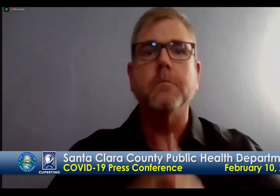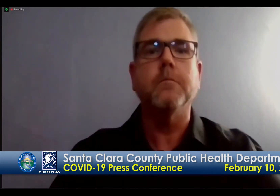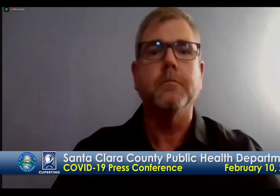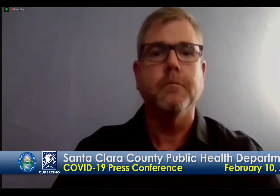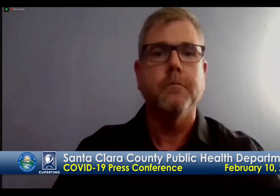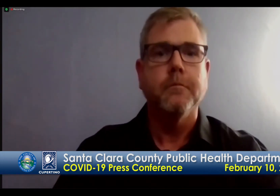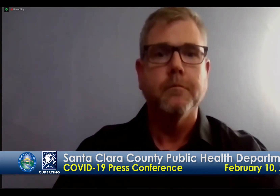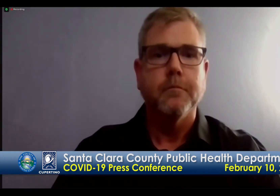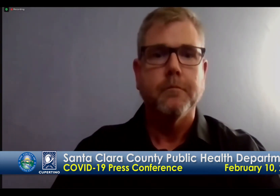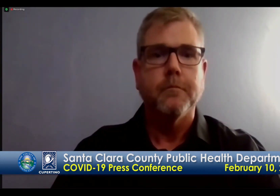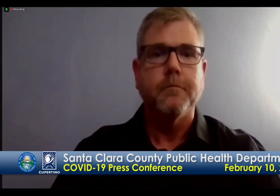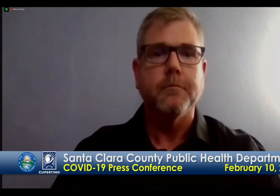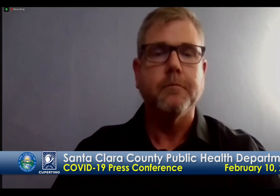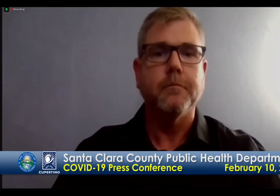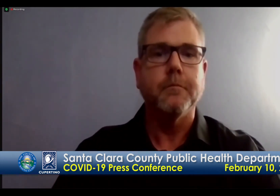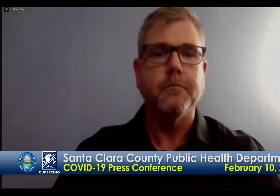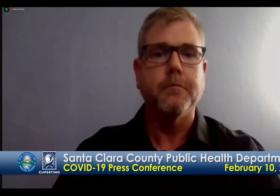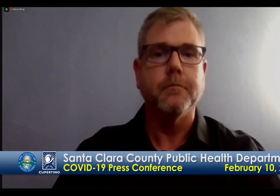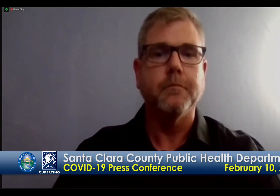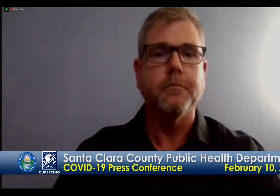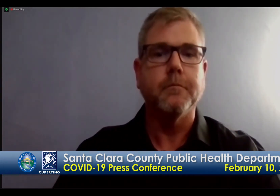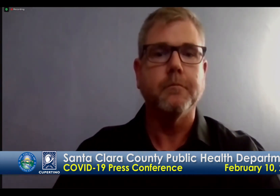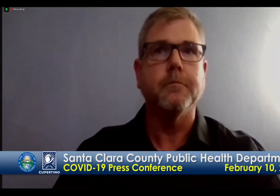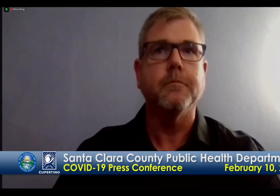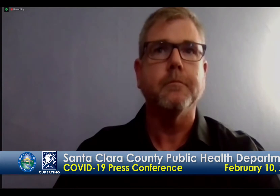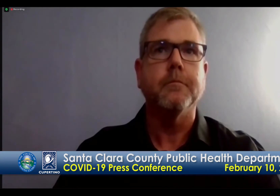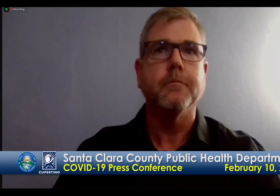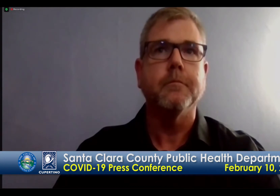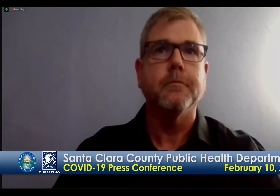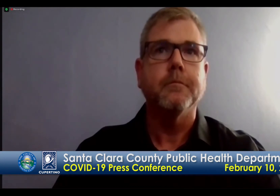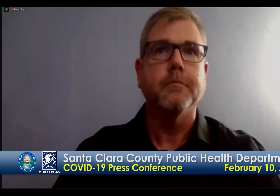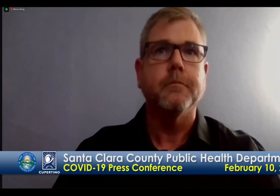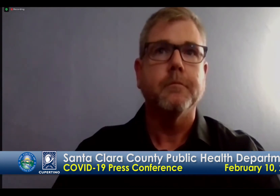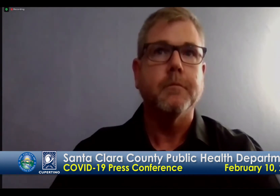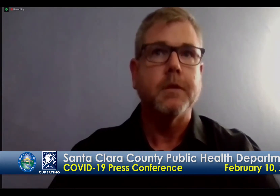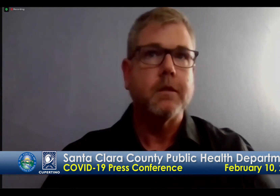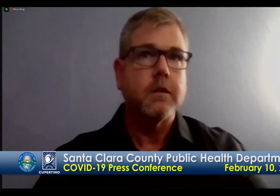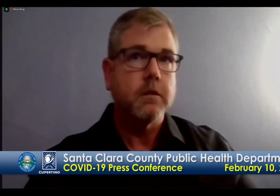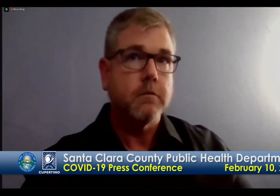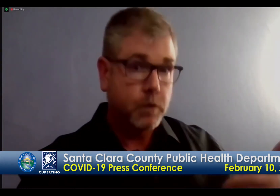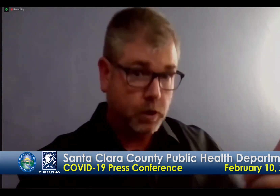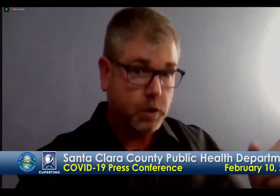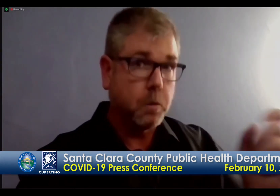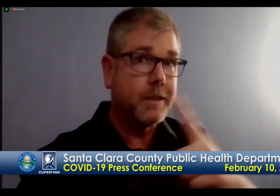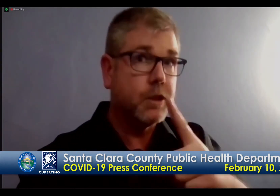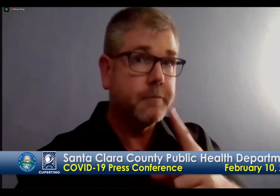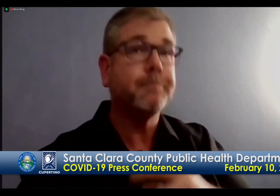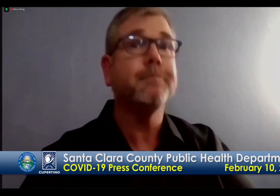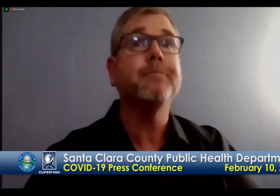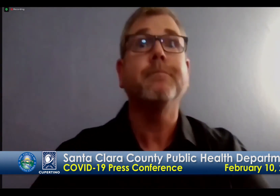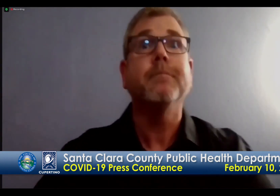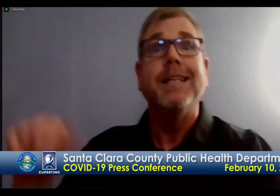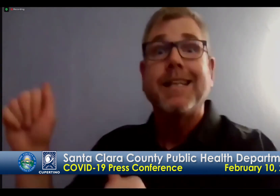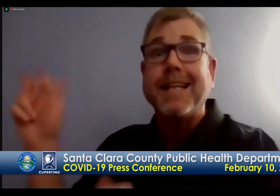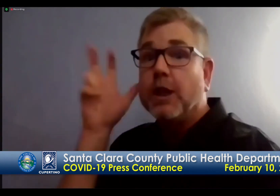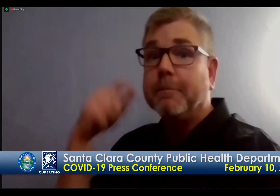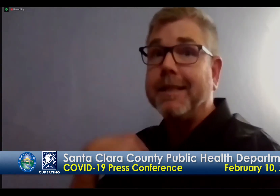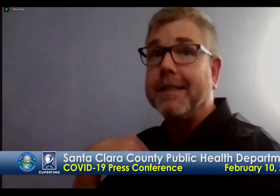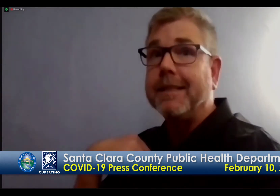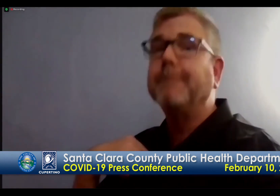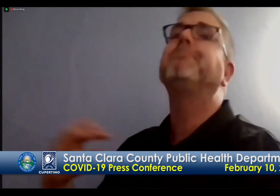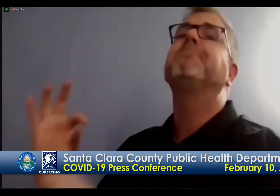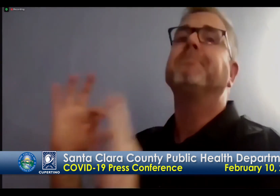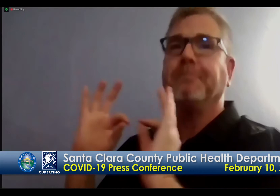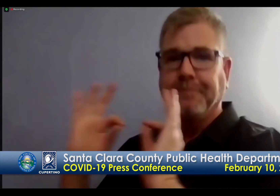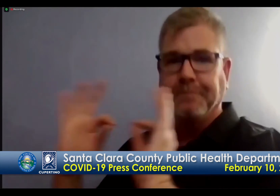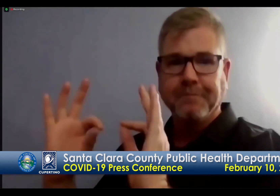Kate, did you still have a question? Yes, can you hear me? Yes. Hi there. Thank you